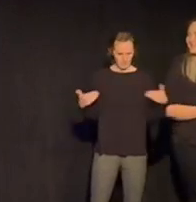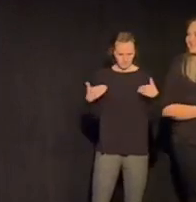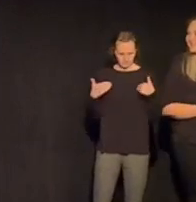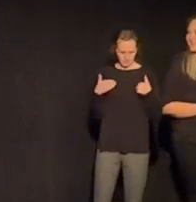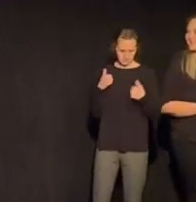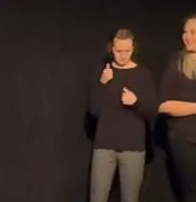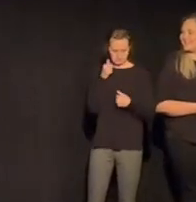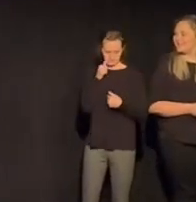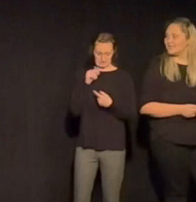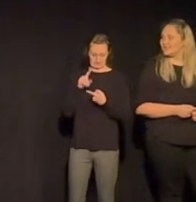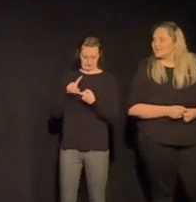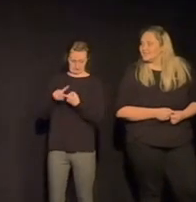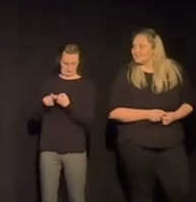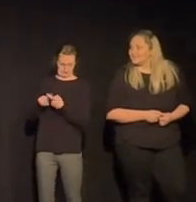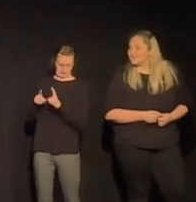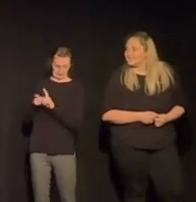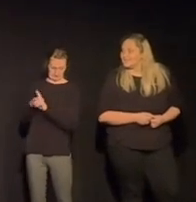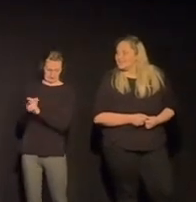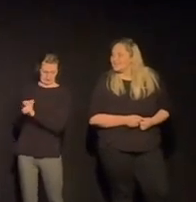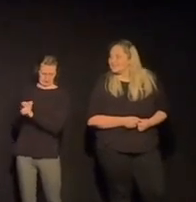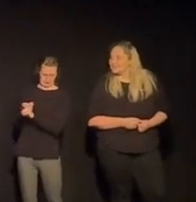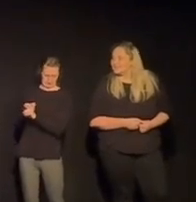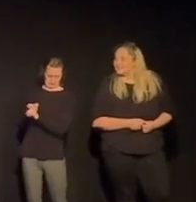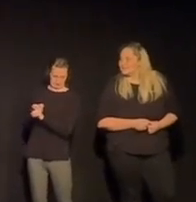have a girlfriend.